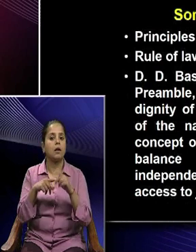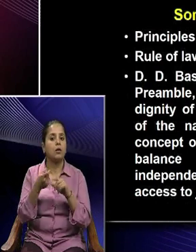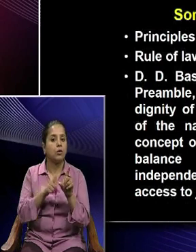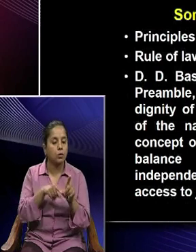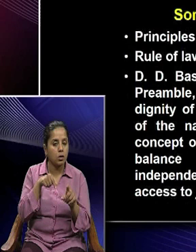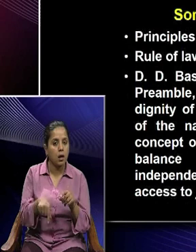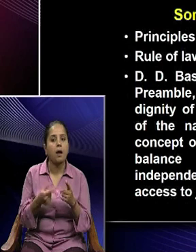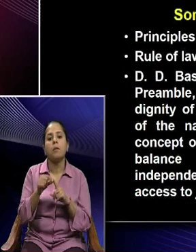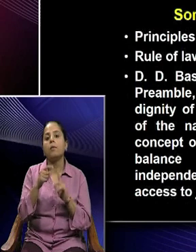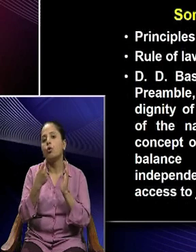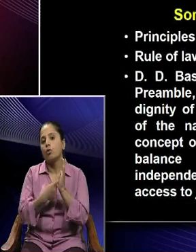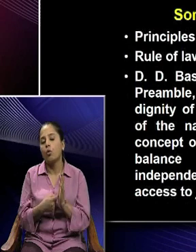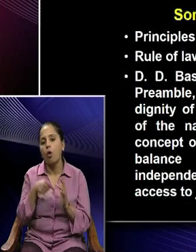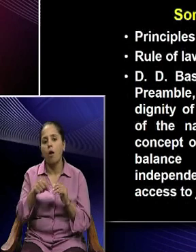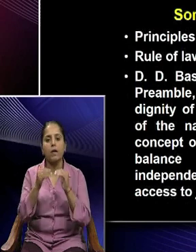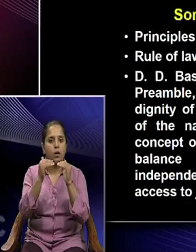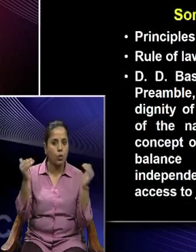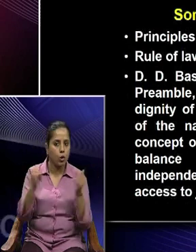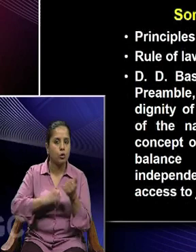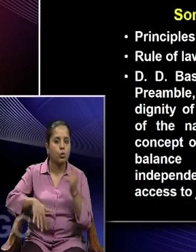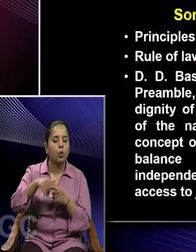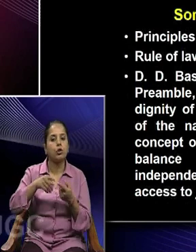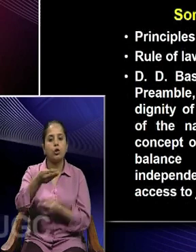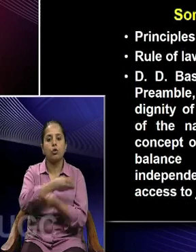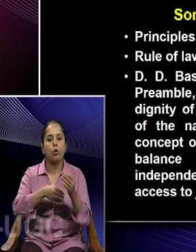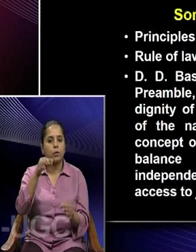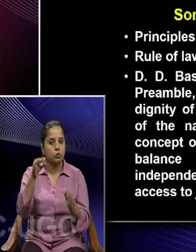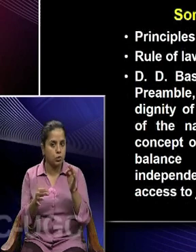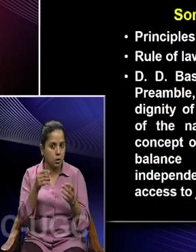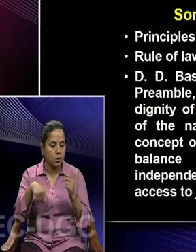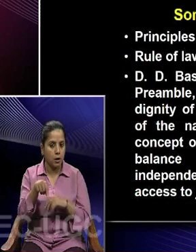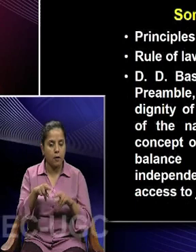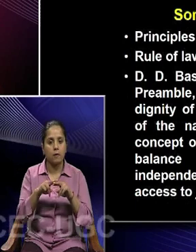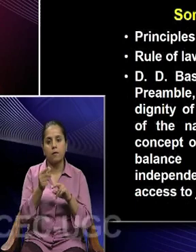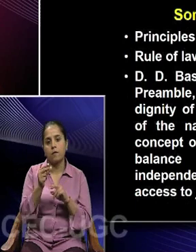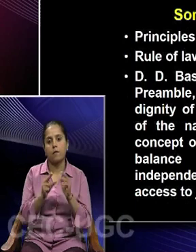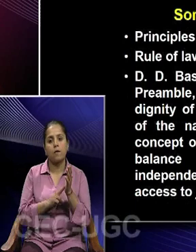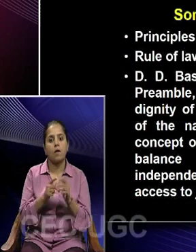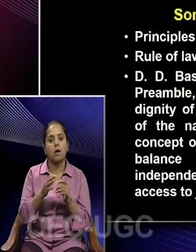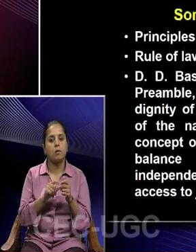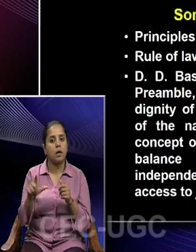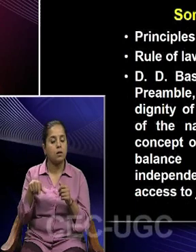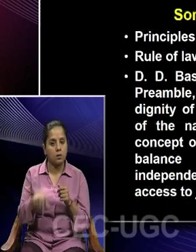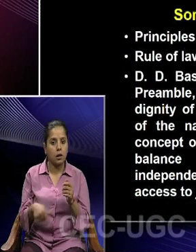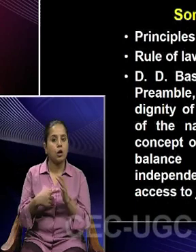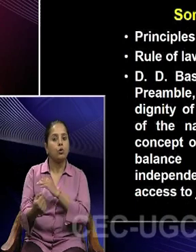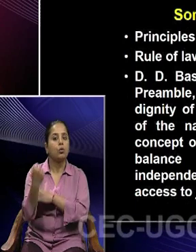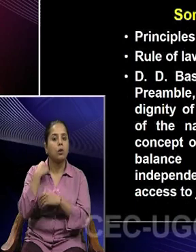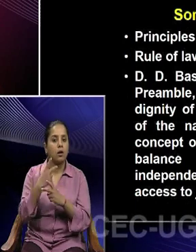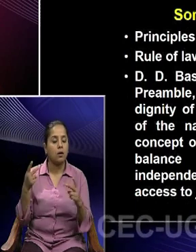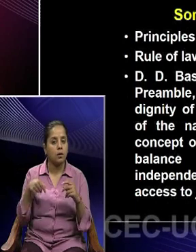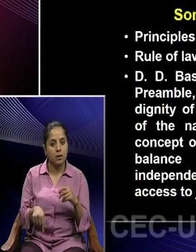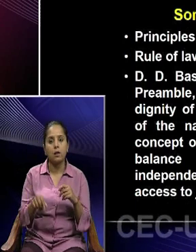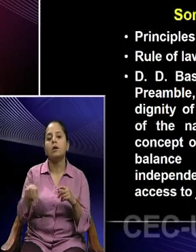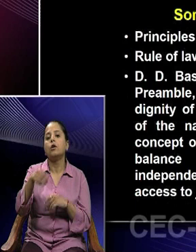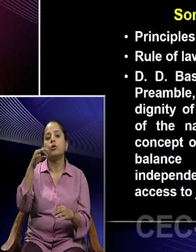principle of equality, concept of social and economic justice, balance between the fundamental rights and directive principles, independence of